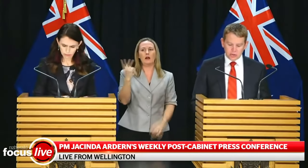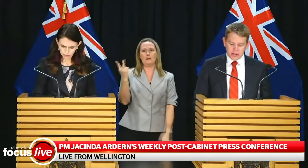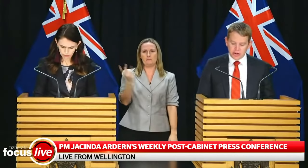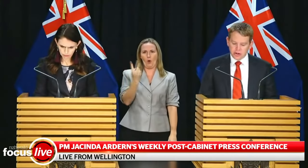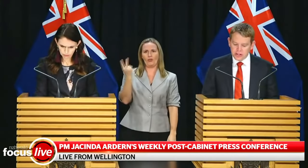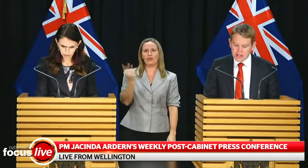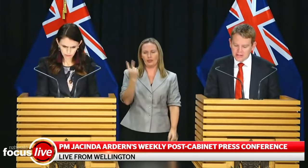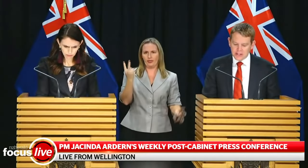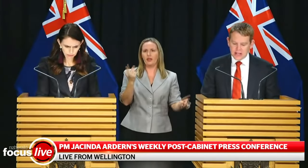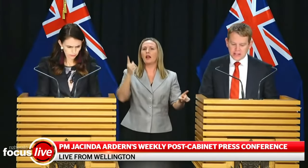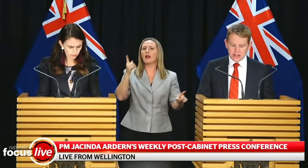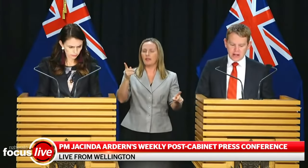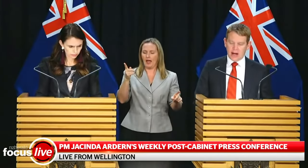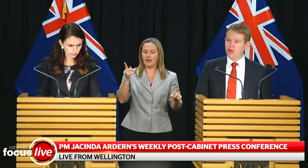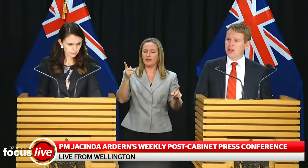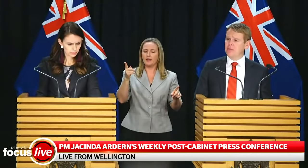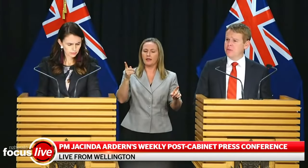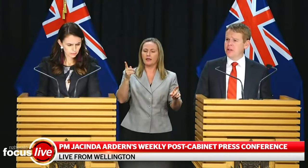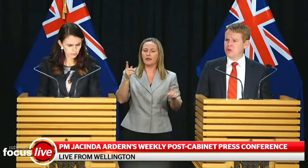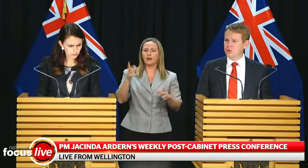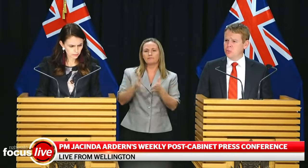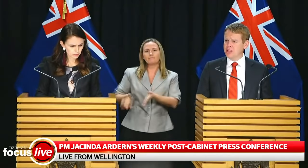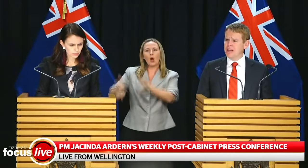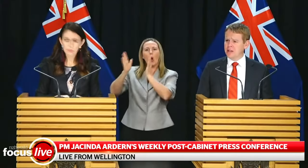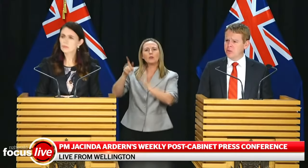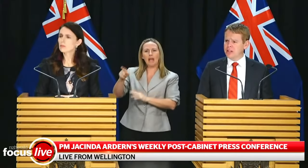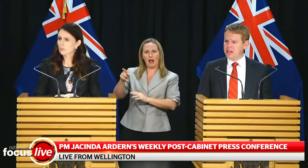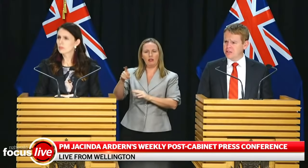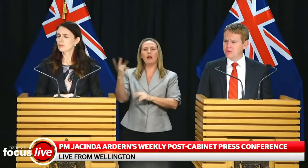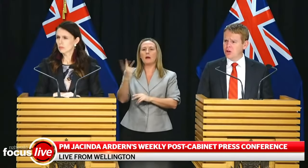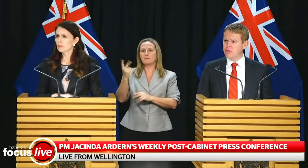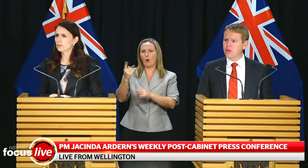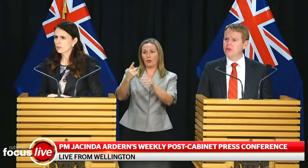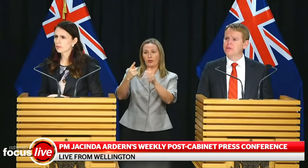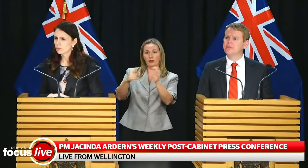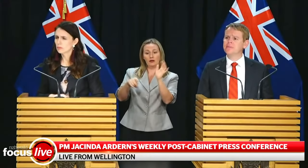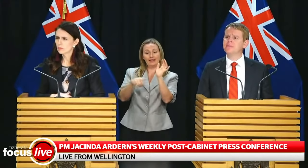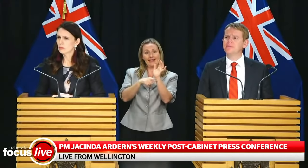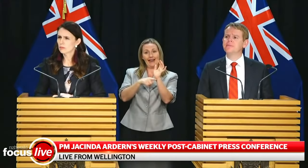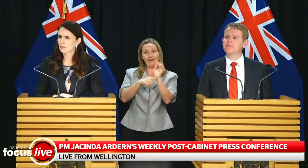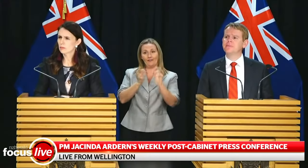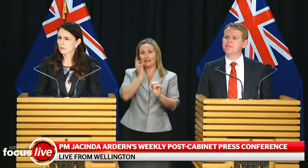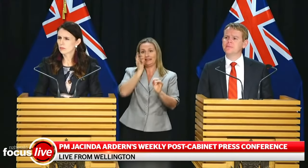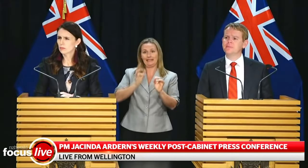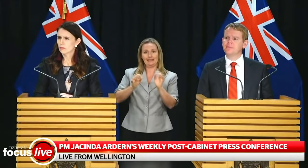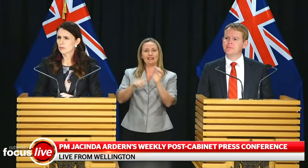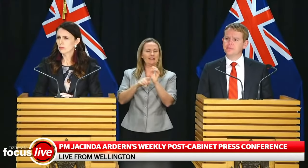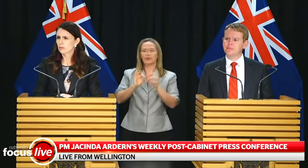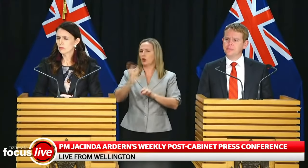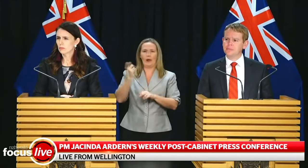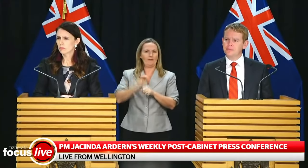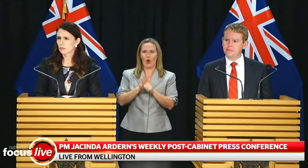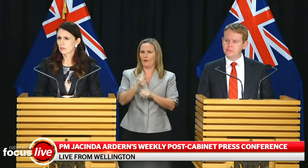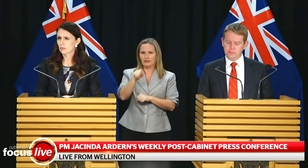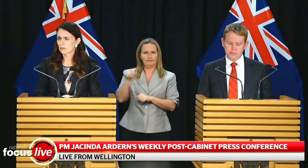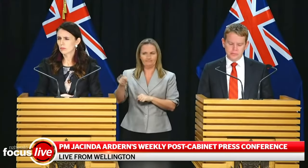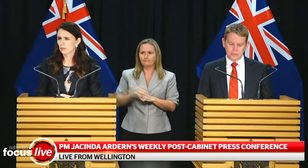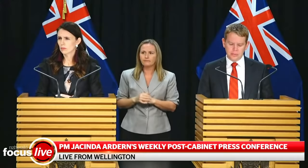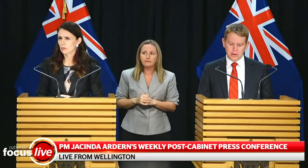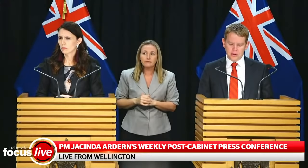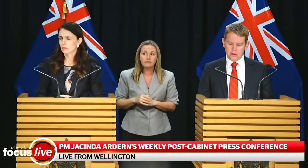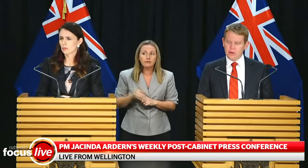One's already returned a negative test. I don't have information on exactly what their date of arrival, though. Are there potentially people that they came